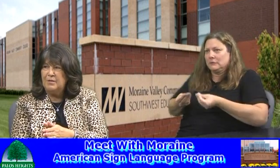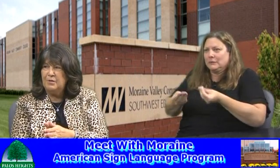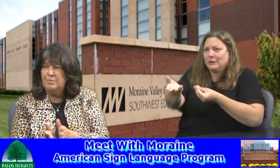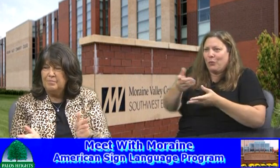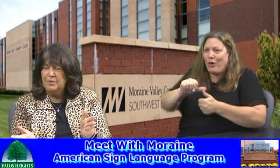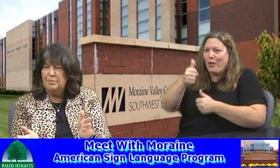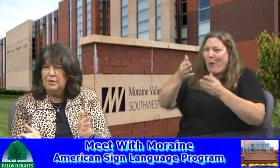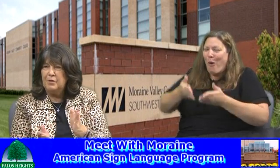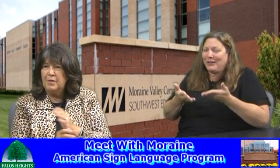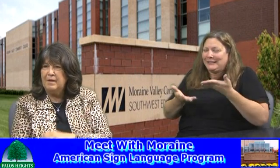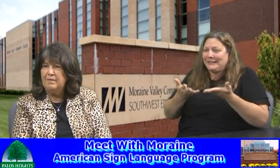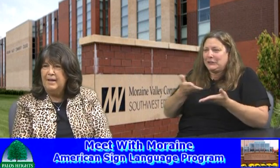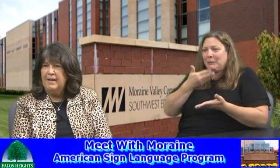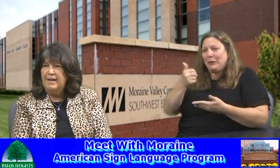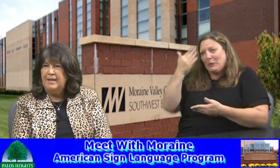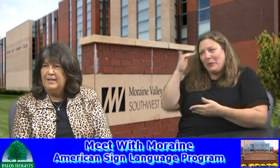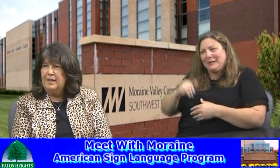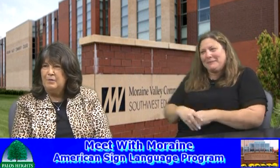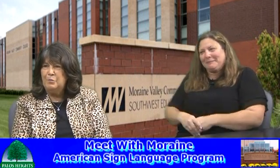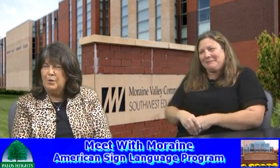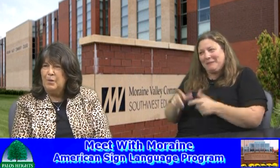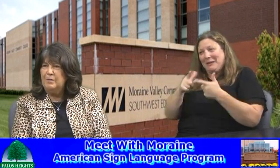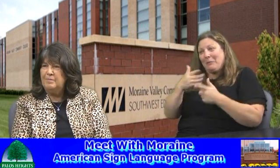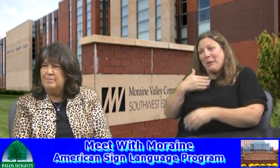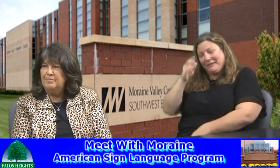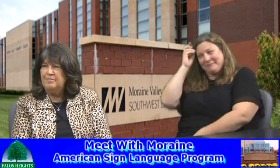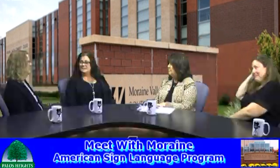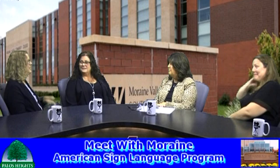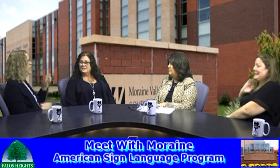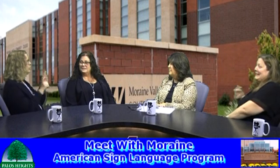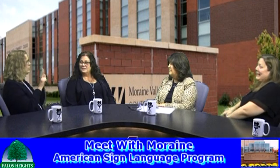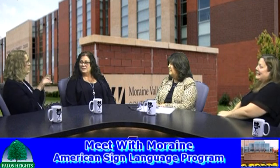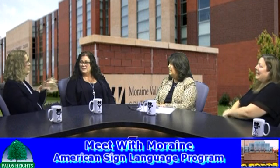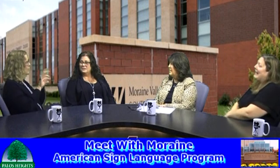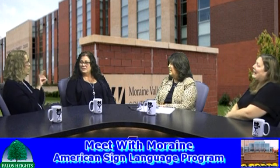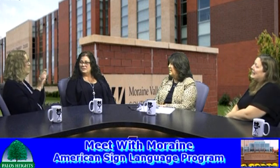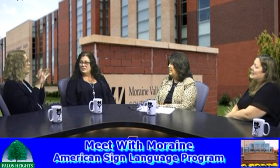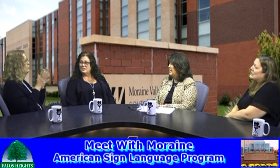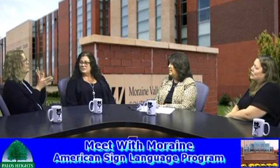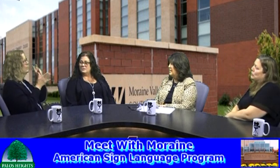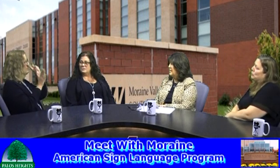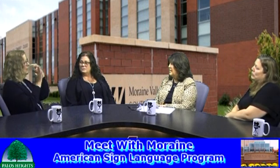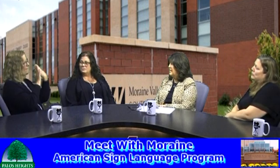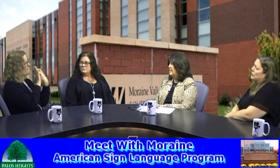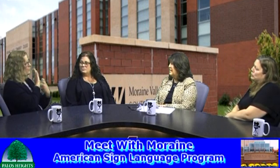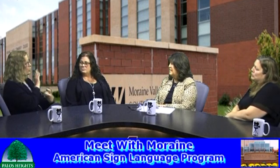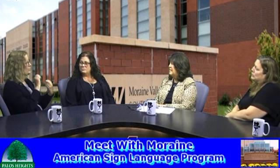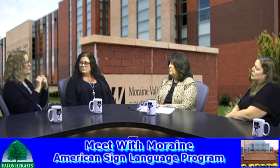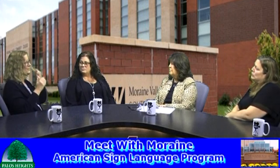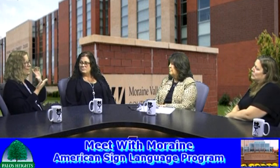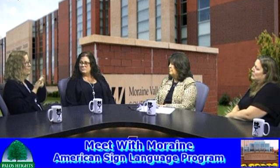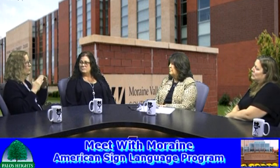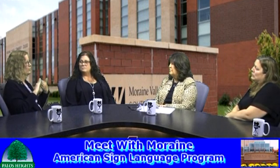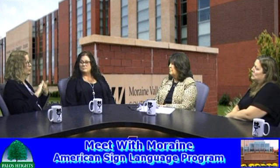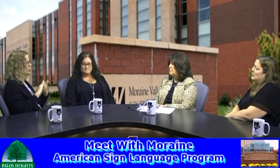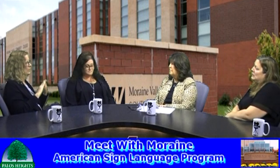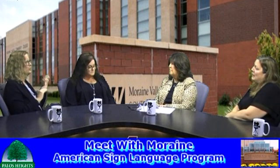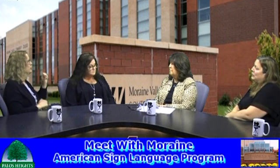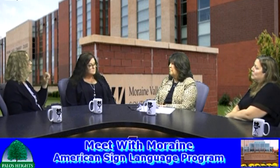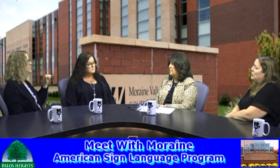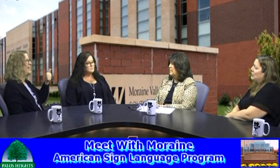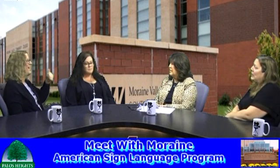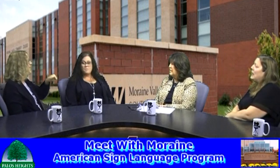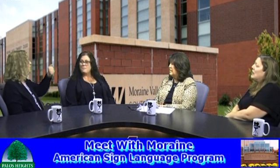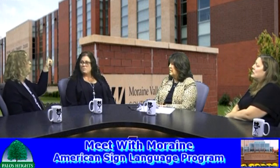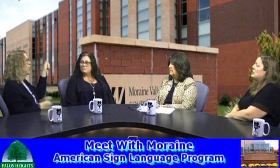someone else. So you better know that language pretty well. Yes, and it is also important for interpreters to really be immersed within the